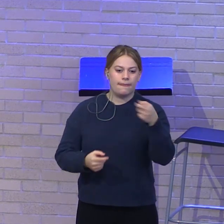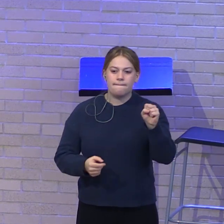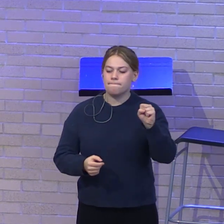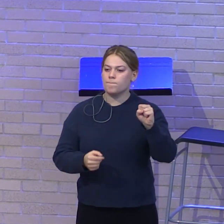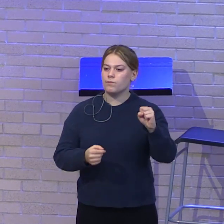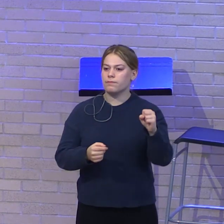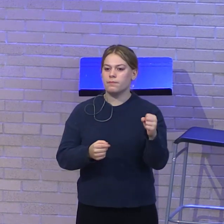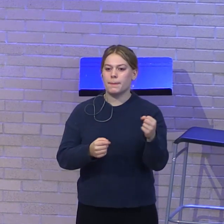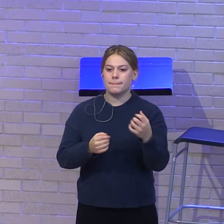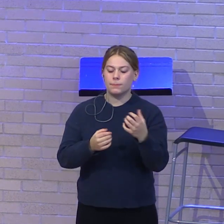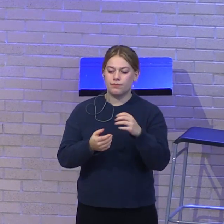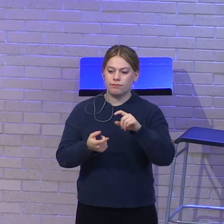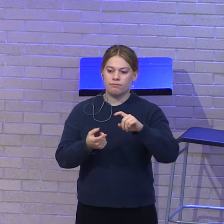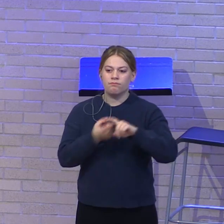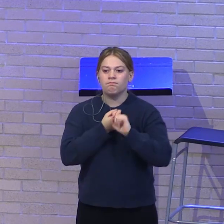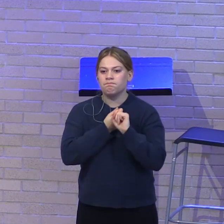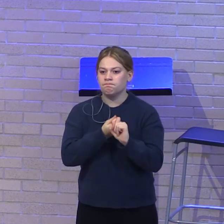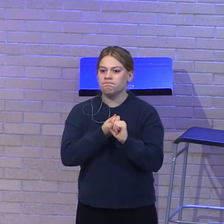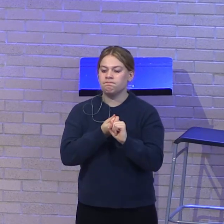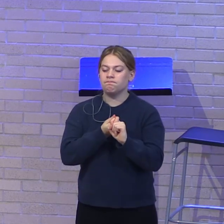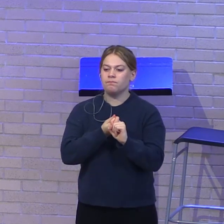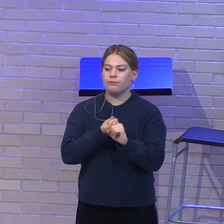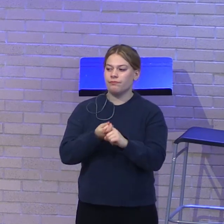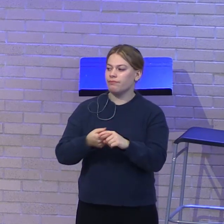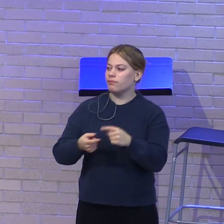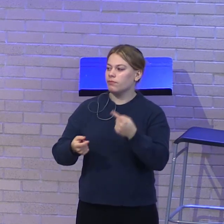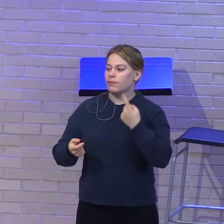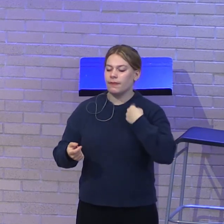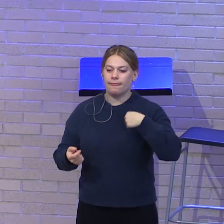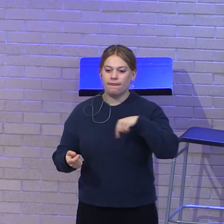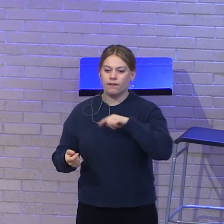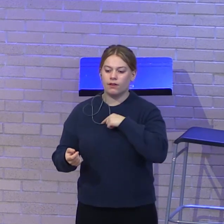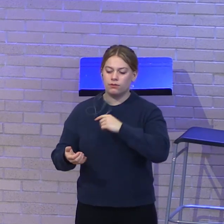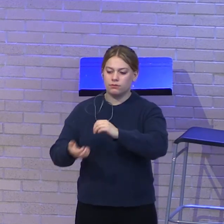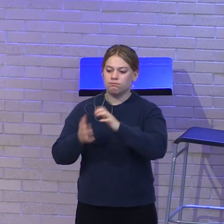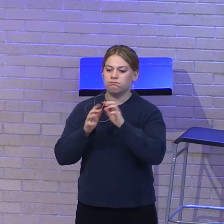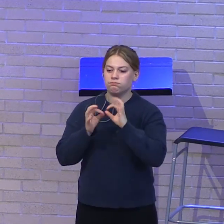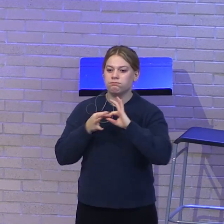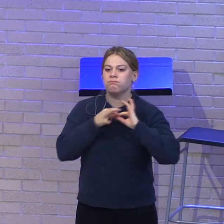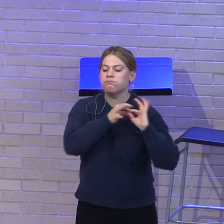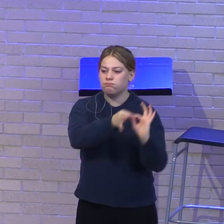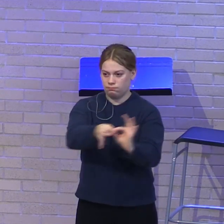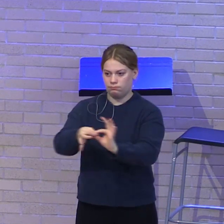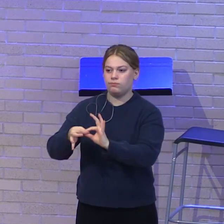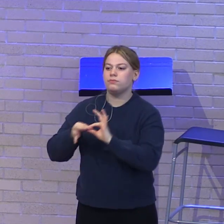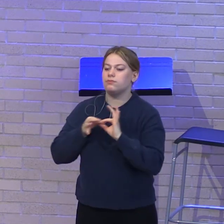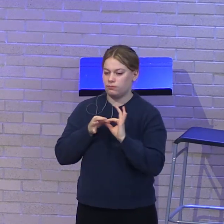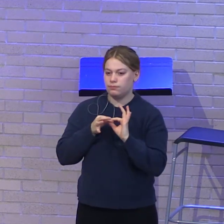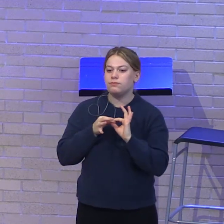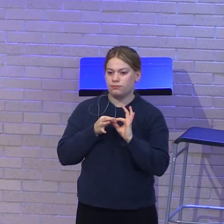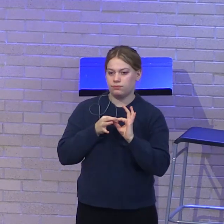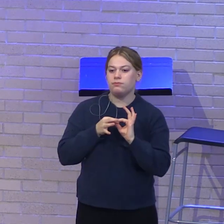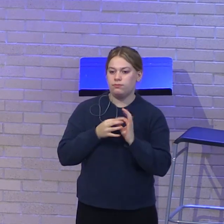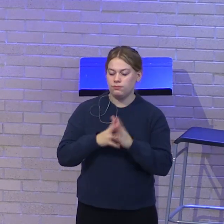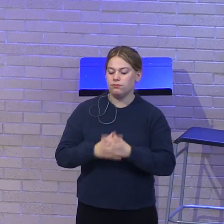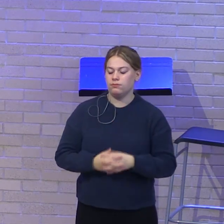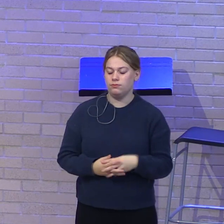in the world. And we were such an insanely tight-knit group of people. And all throughout high